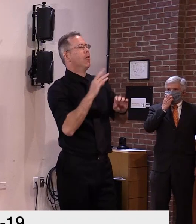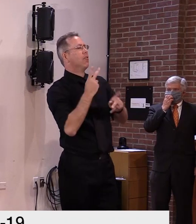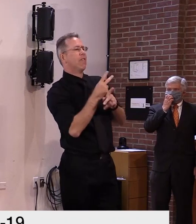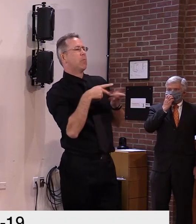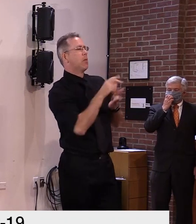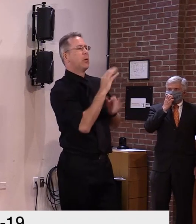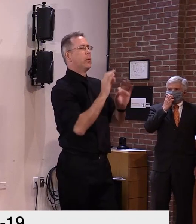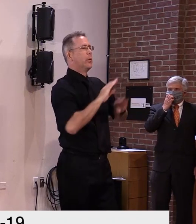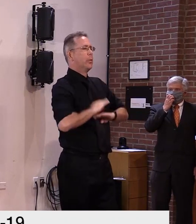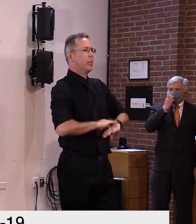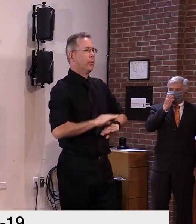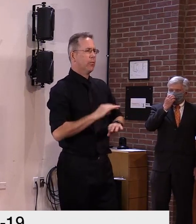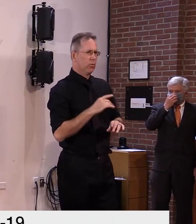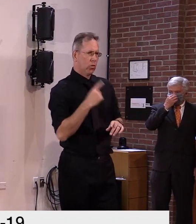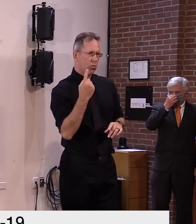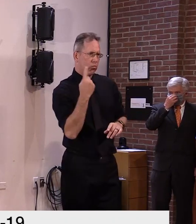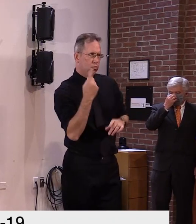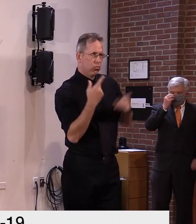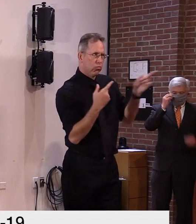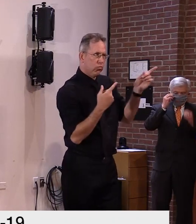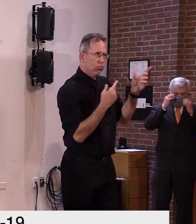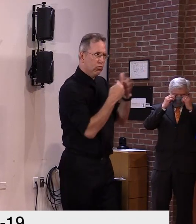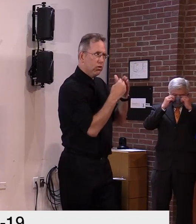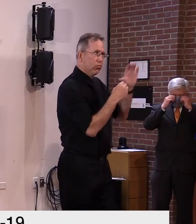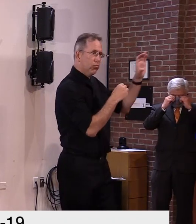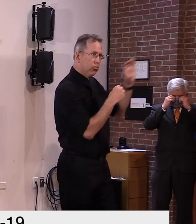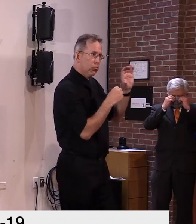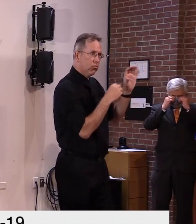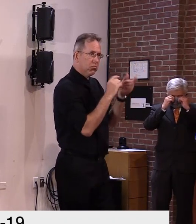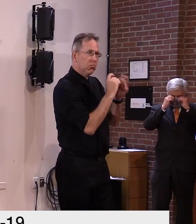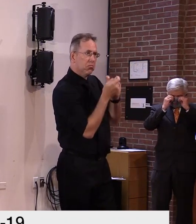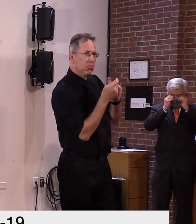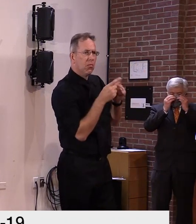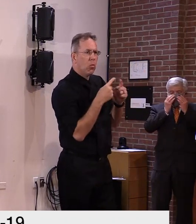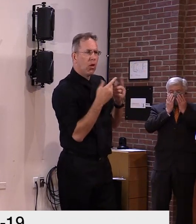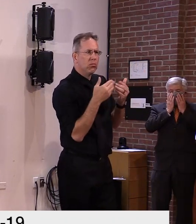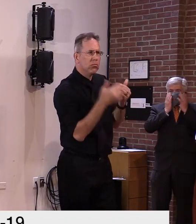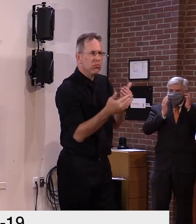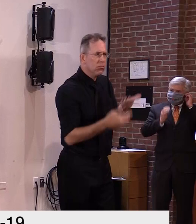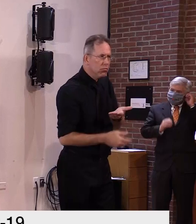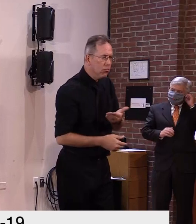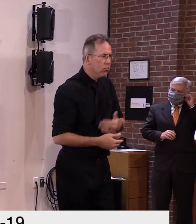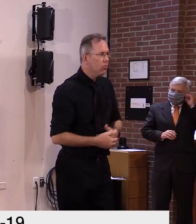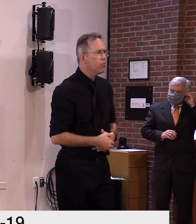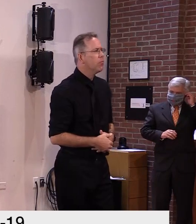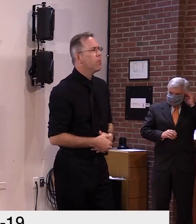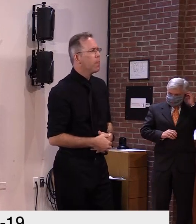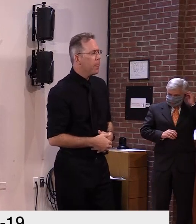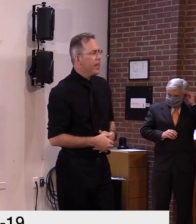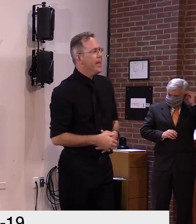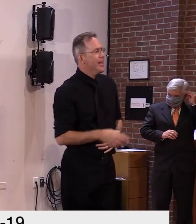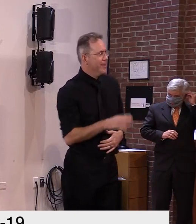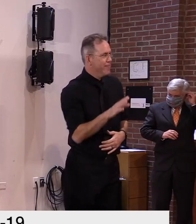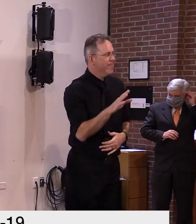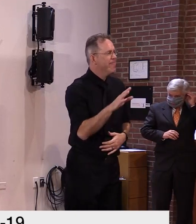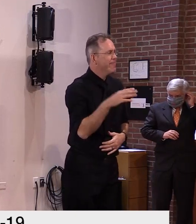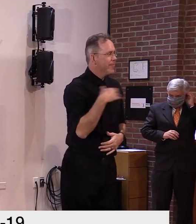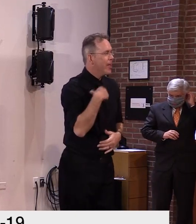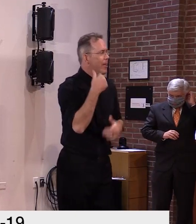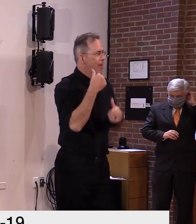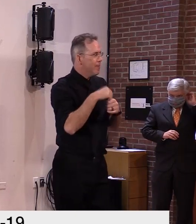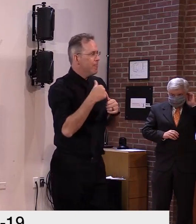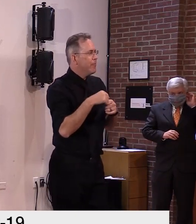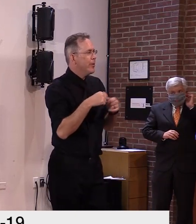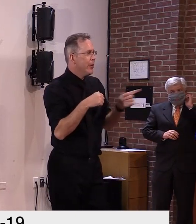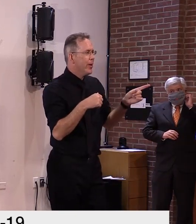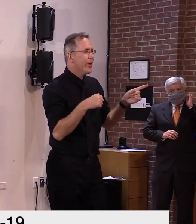of confusion on the federal side as to what was a grant or what was a loan in the